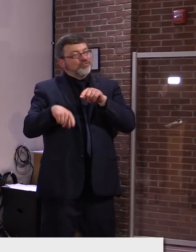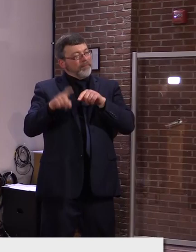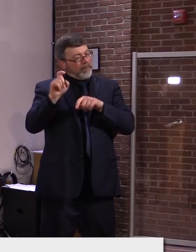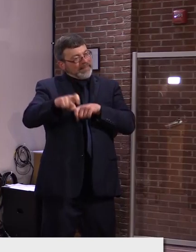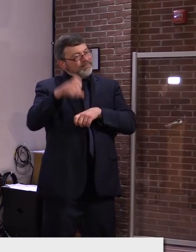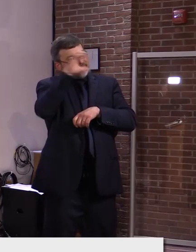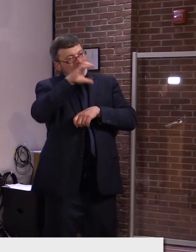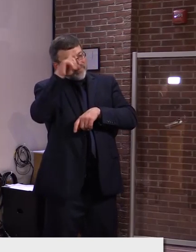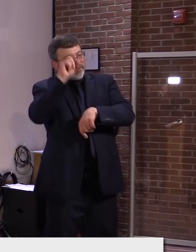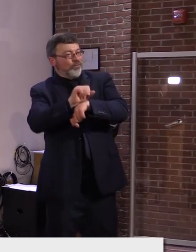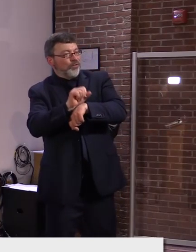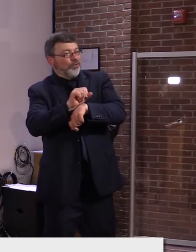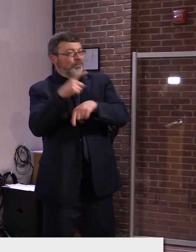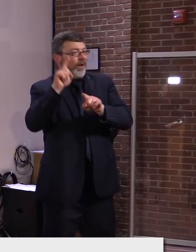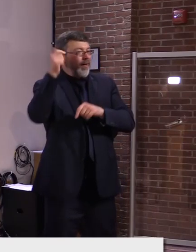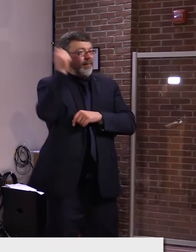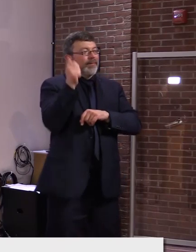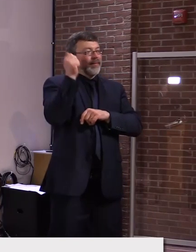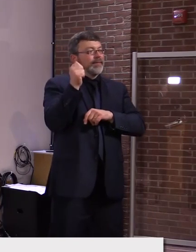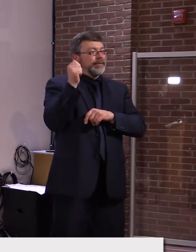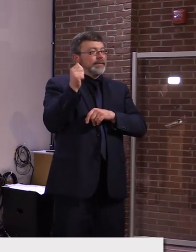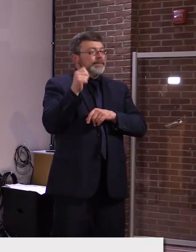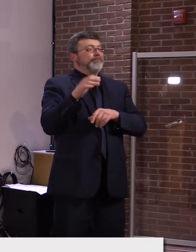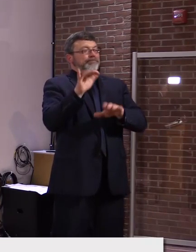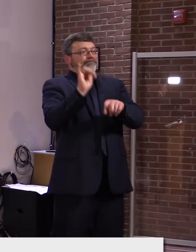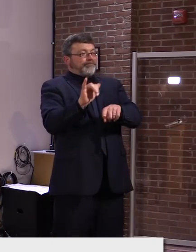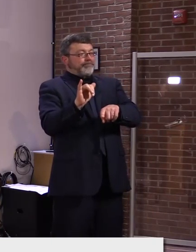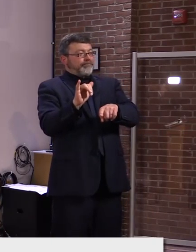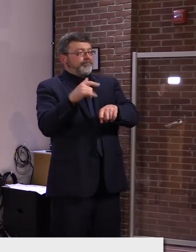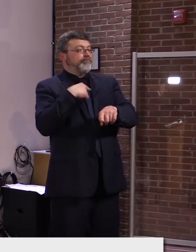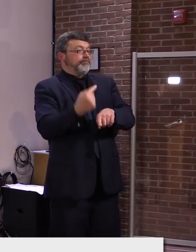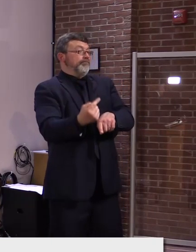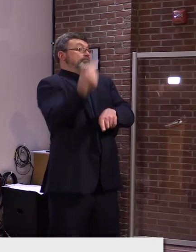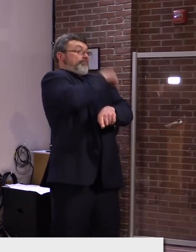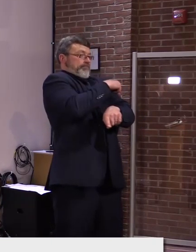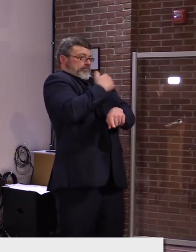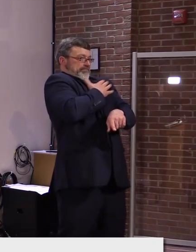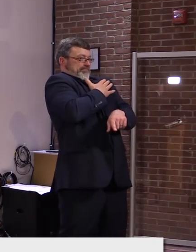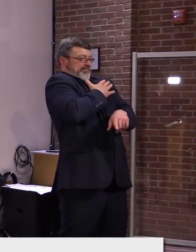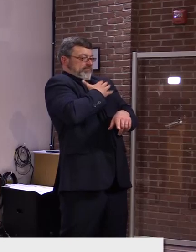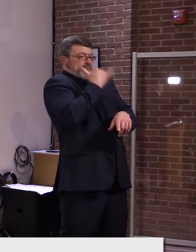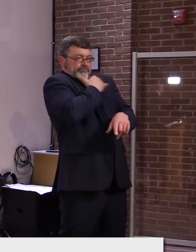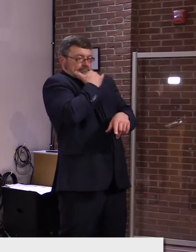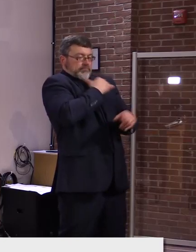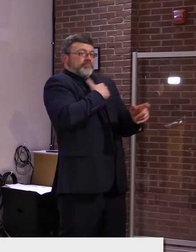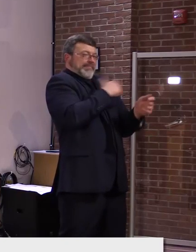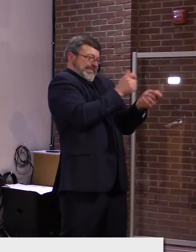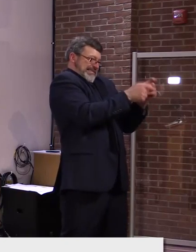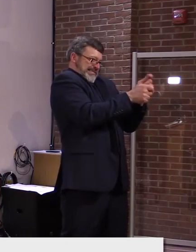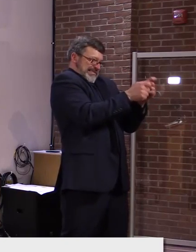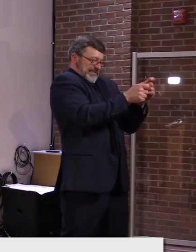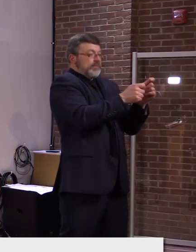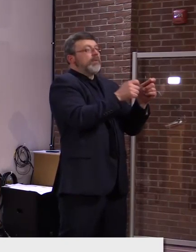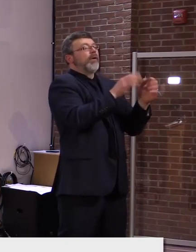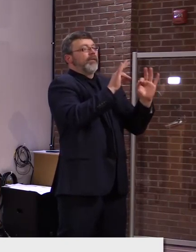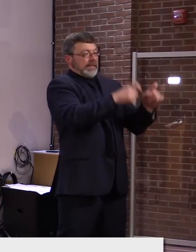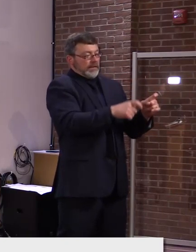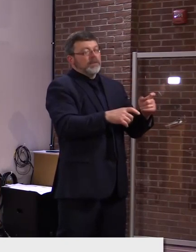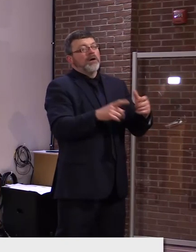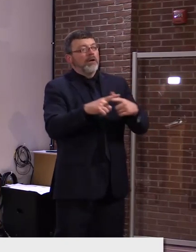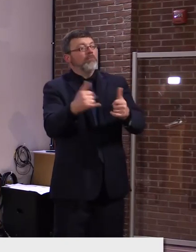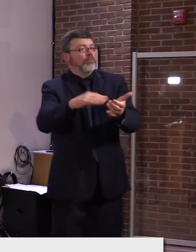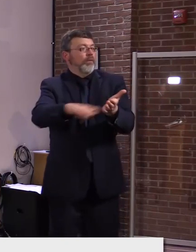added the functionality to the application. When they file their weekly certification, they can select that they